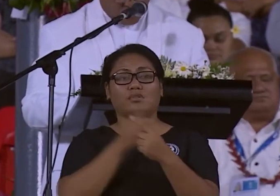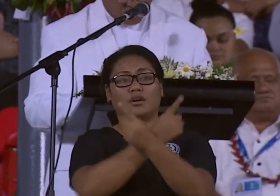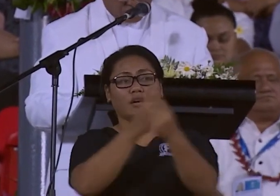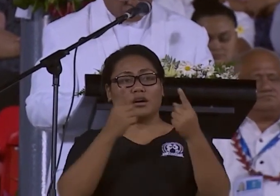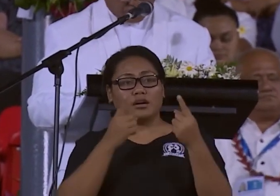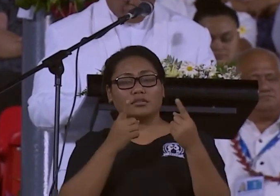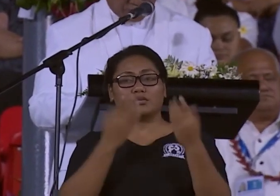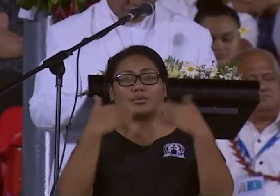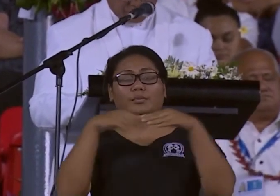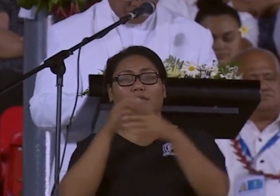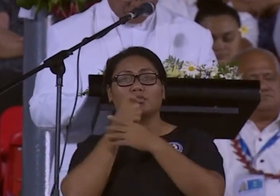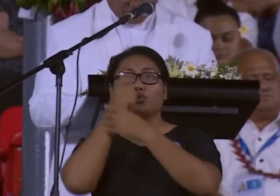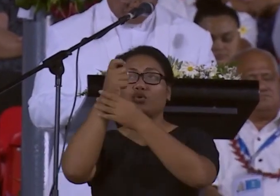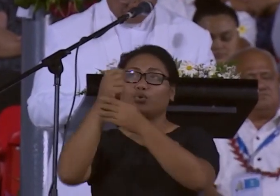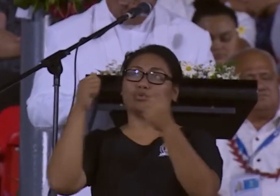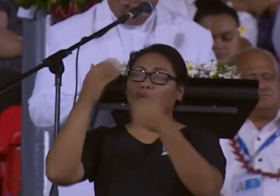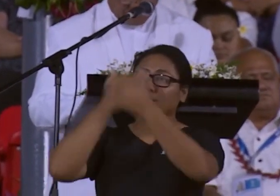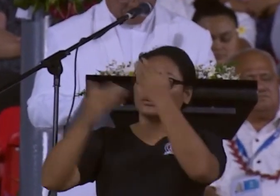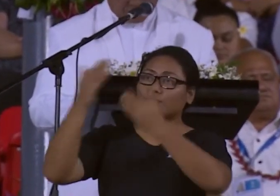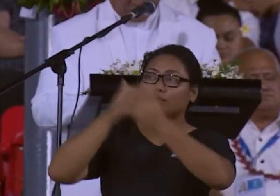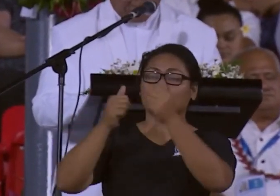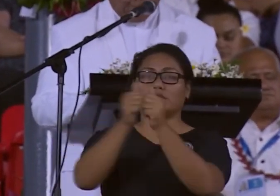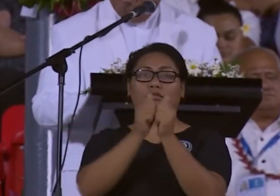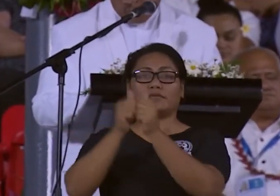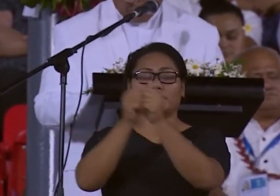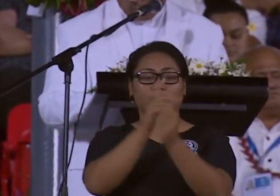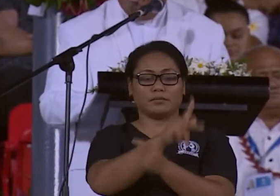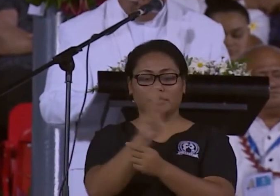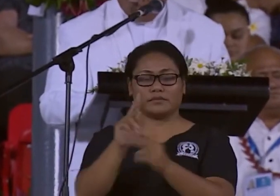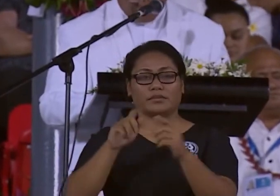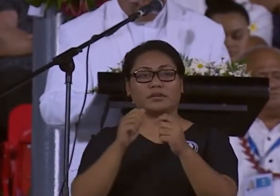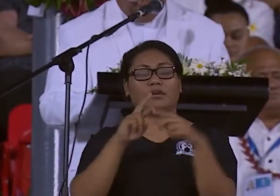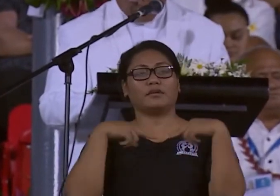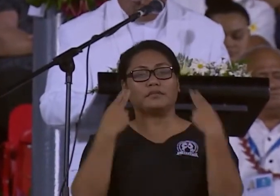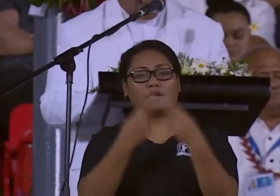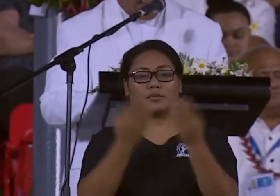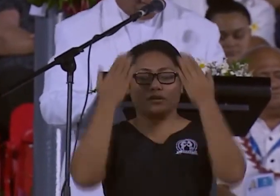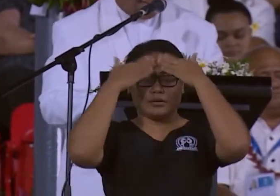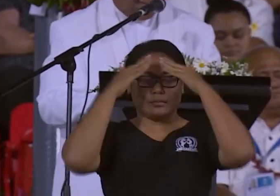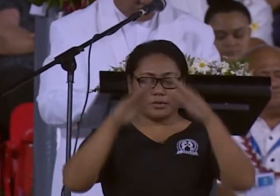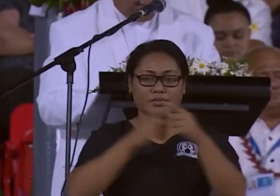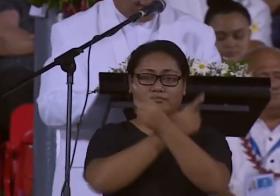so we can grow in grace and fellowship as a Pacific family. Bless us with good